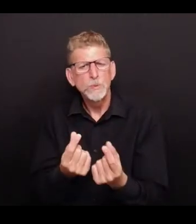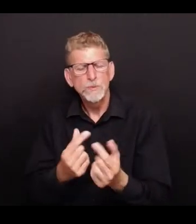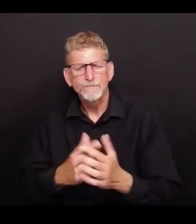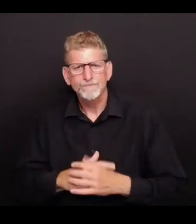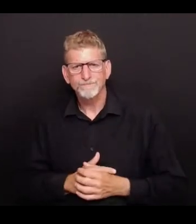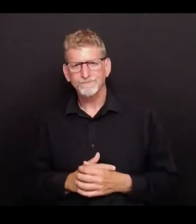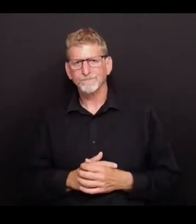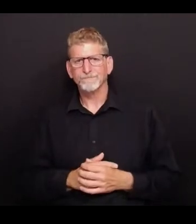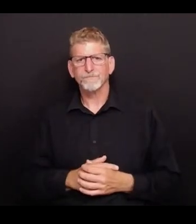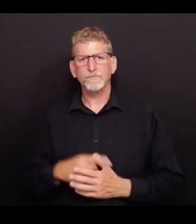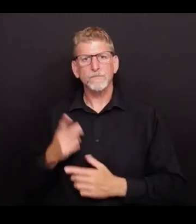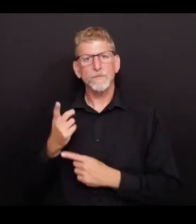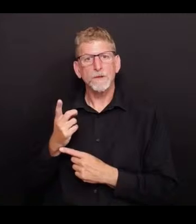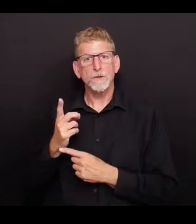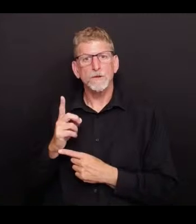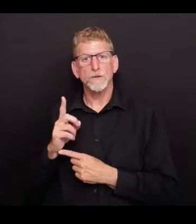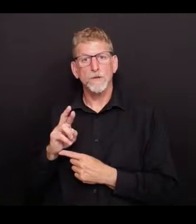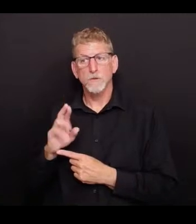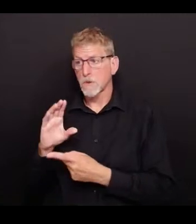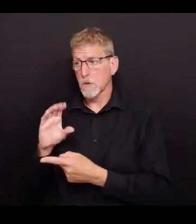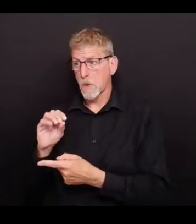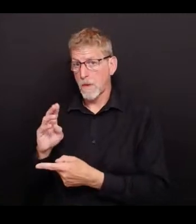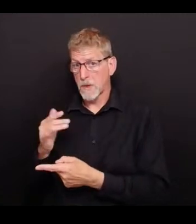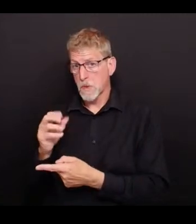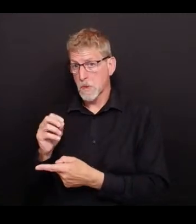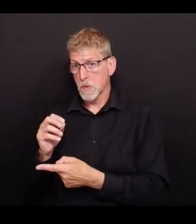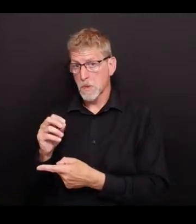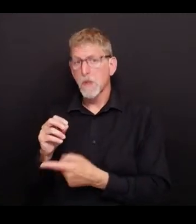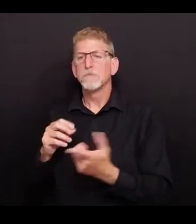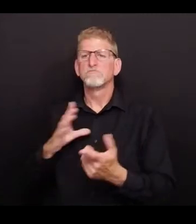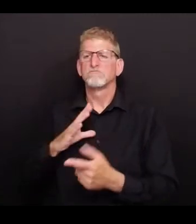Dr. Chimillo, do you want to take that one?